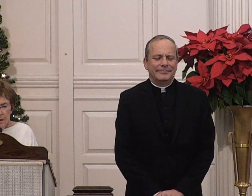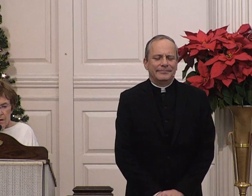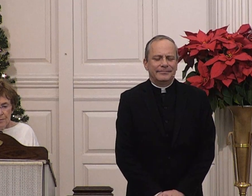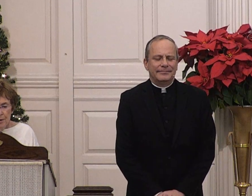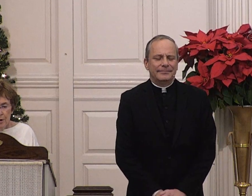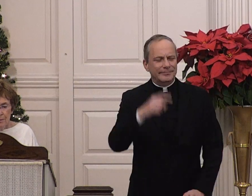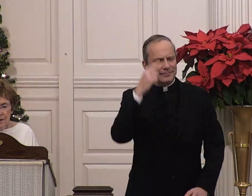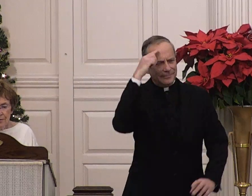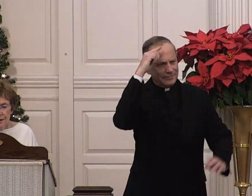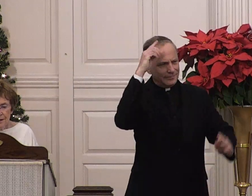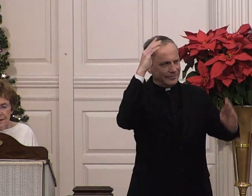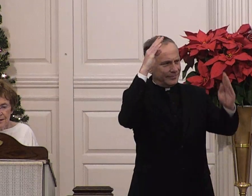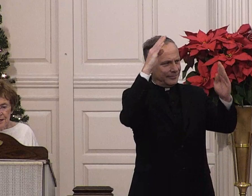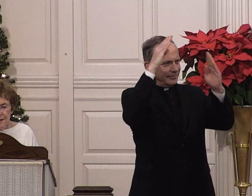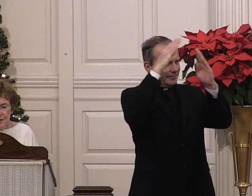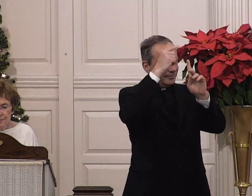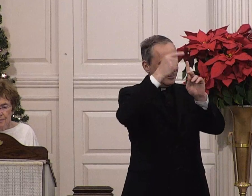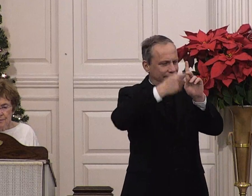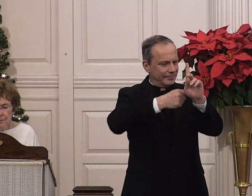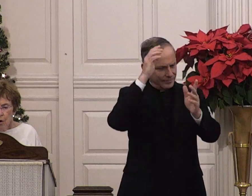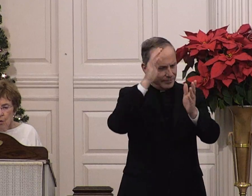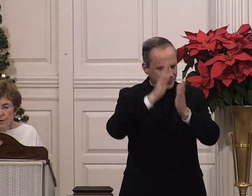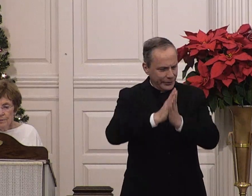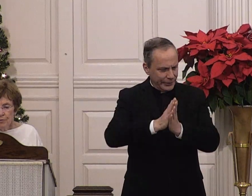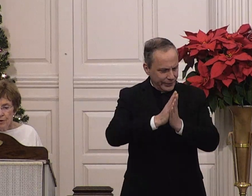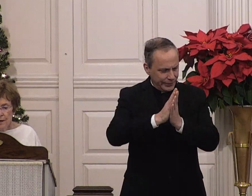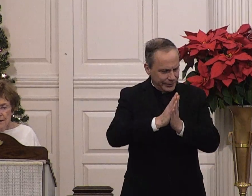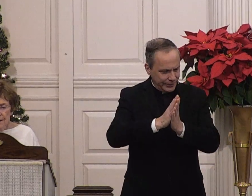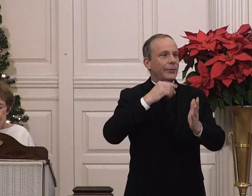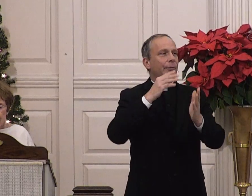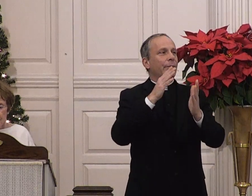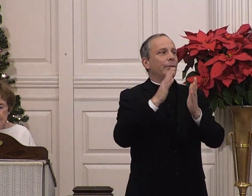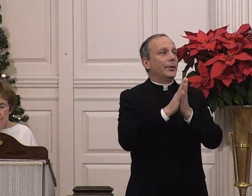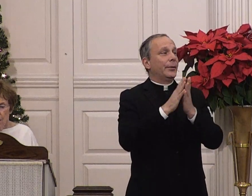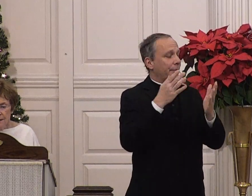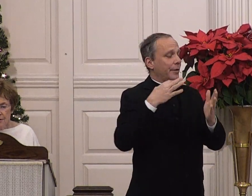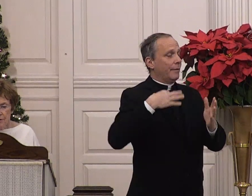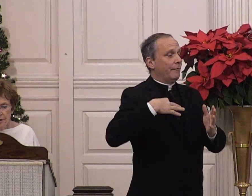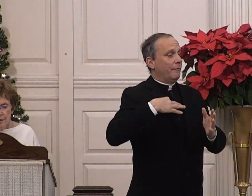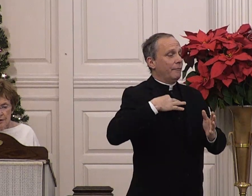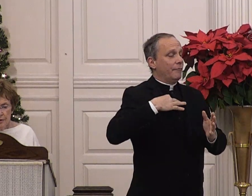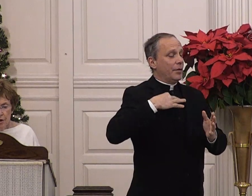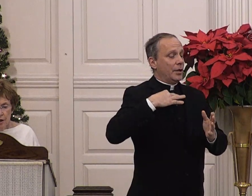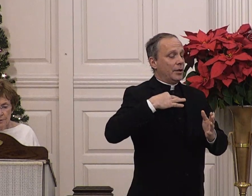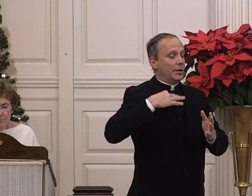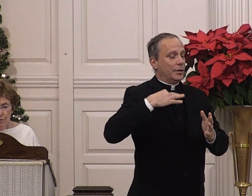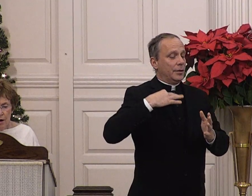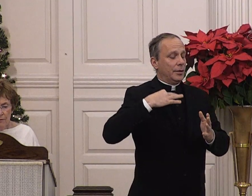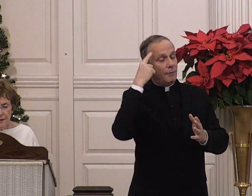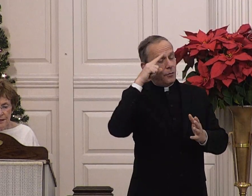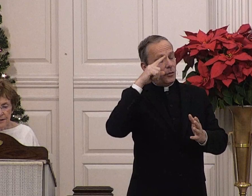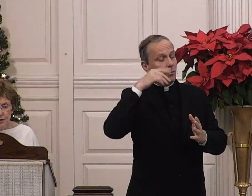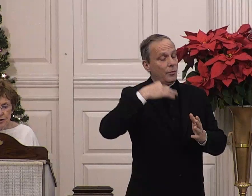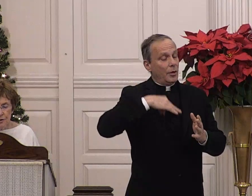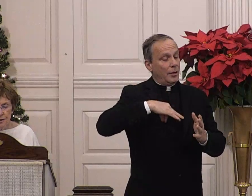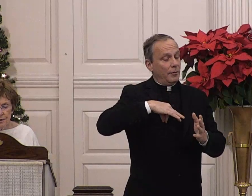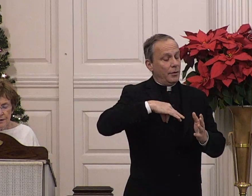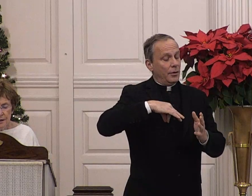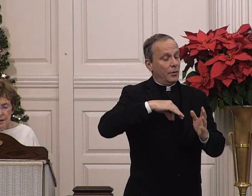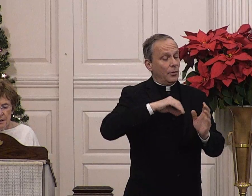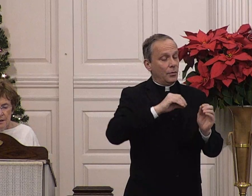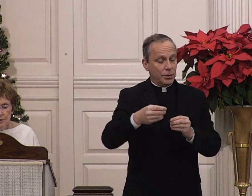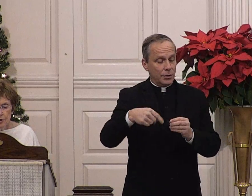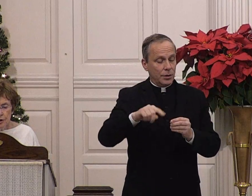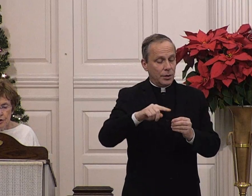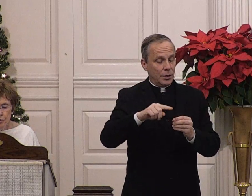or the Pope's monthly intention, we pray that volunteer nonprofit organizations